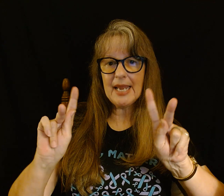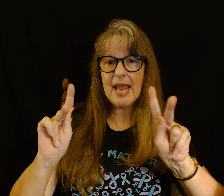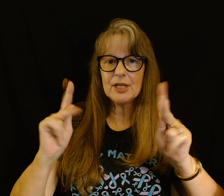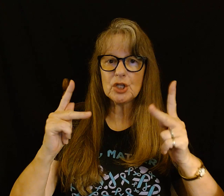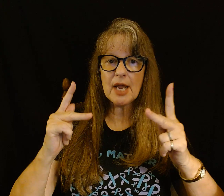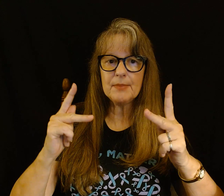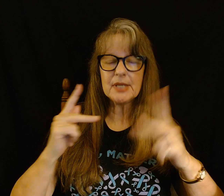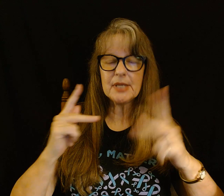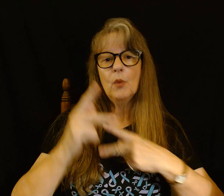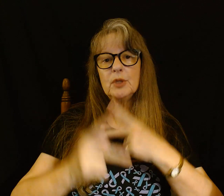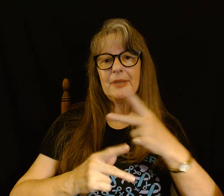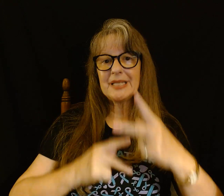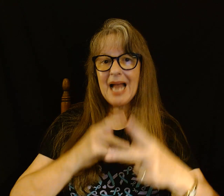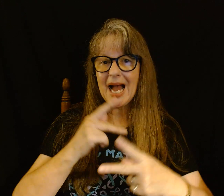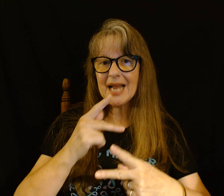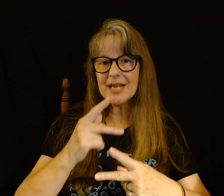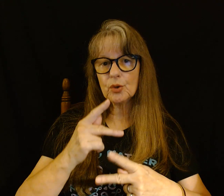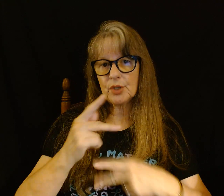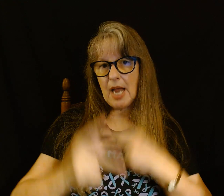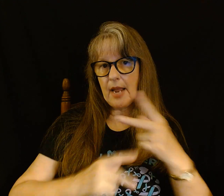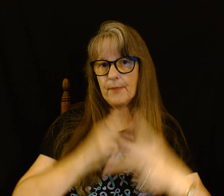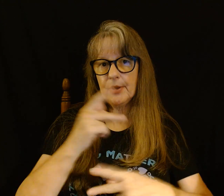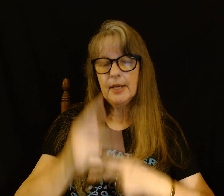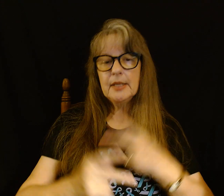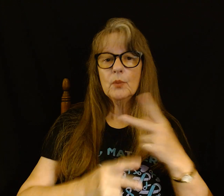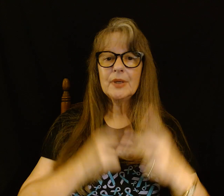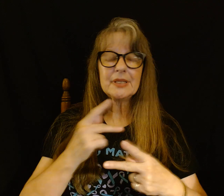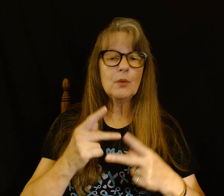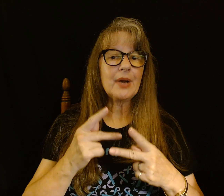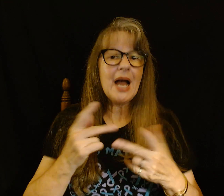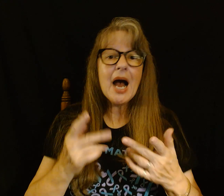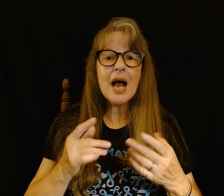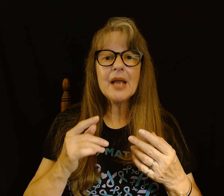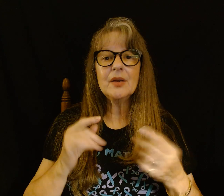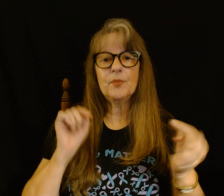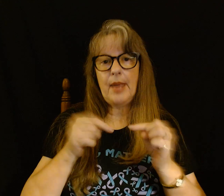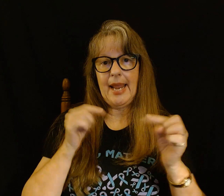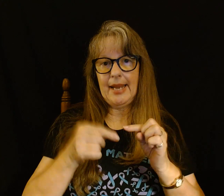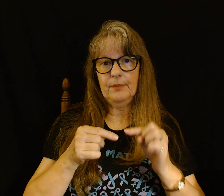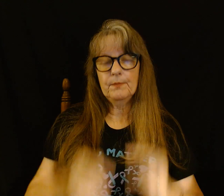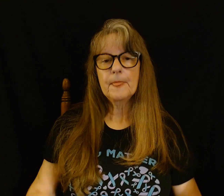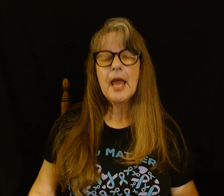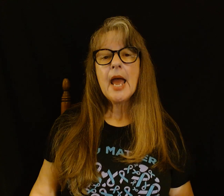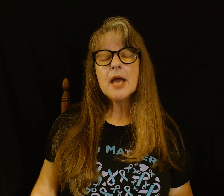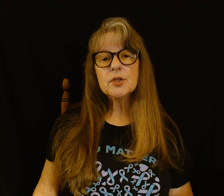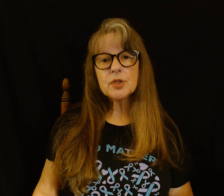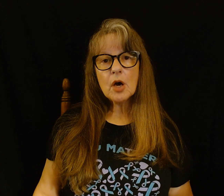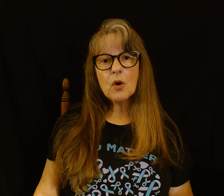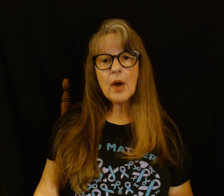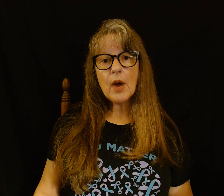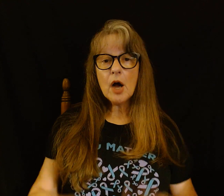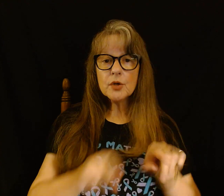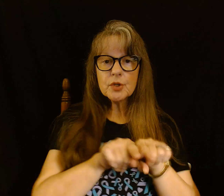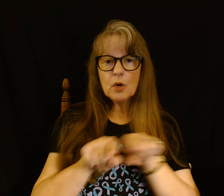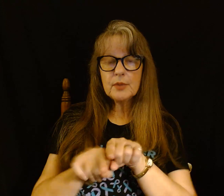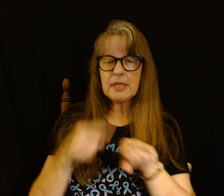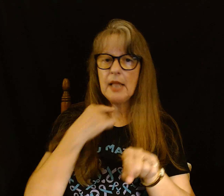hand shapes, which means kind or type. What kind of pain? And so I also was telling